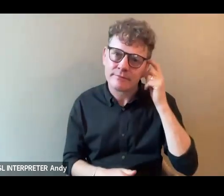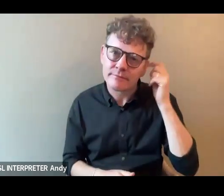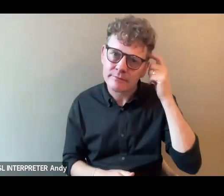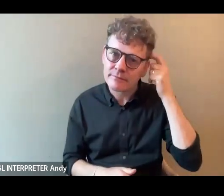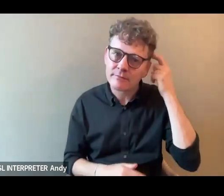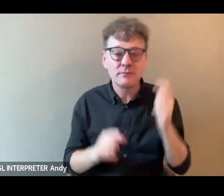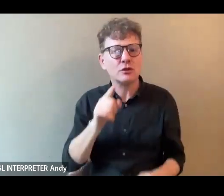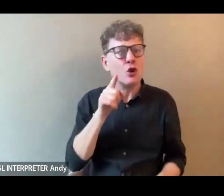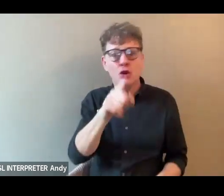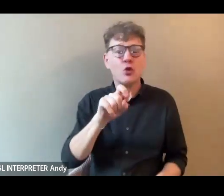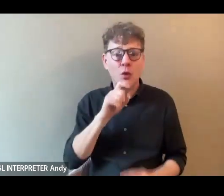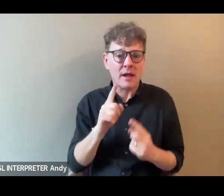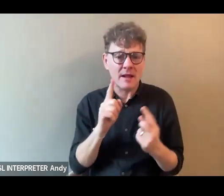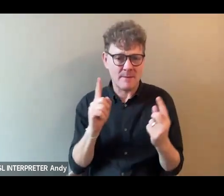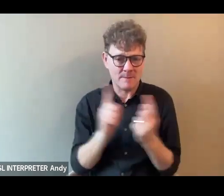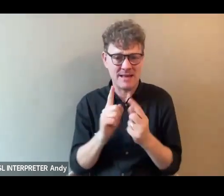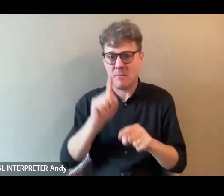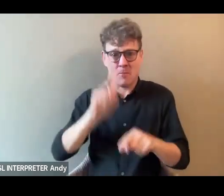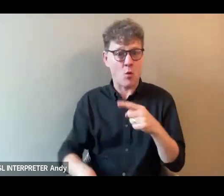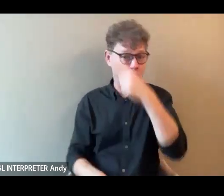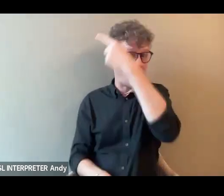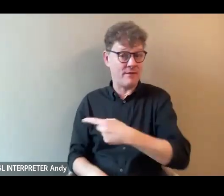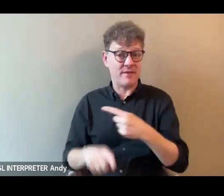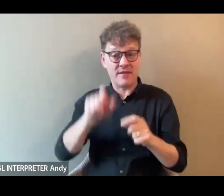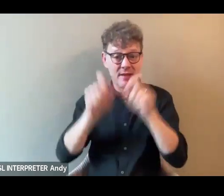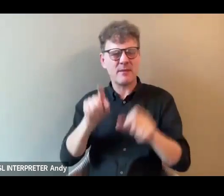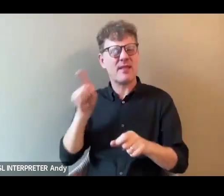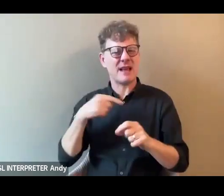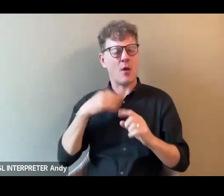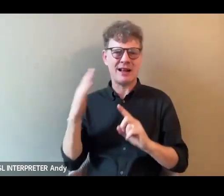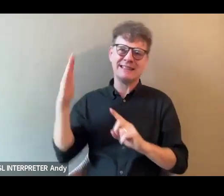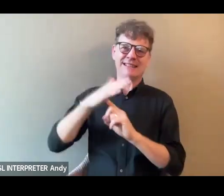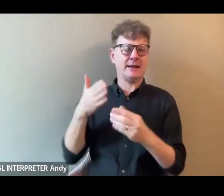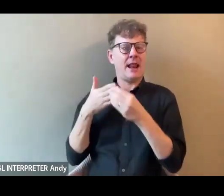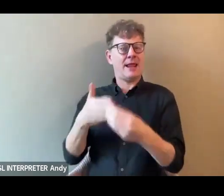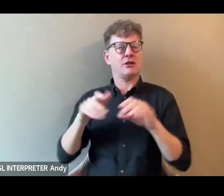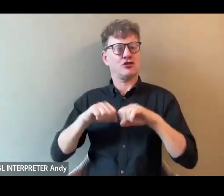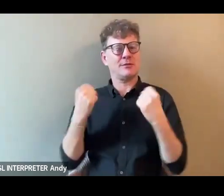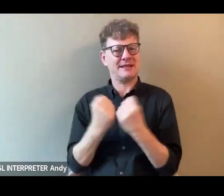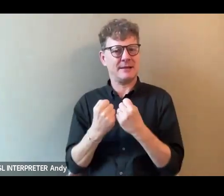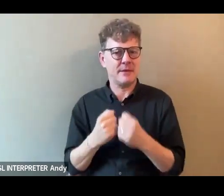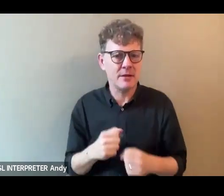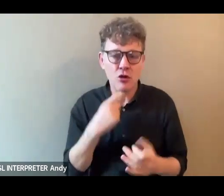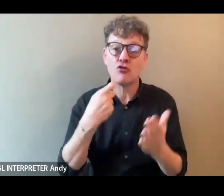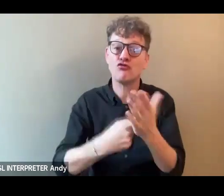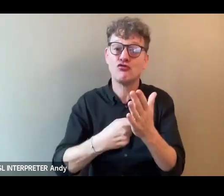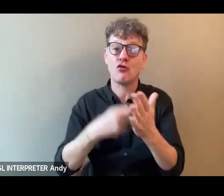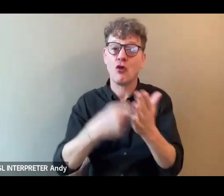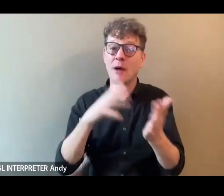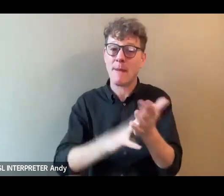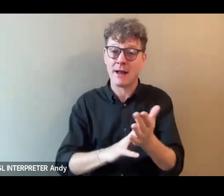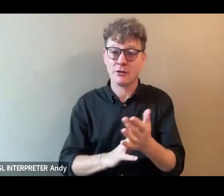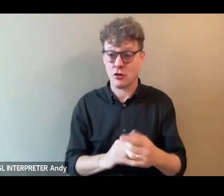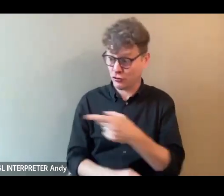So you will meet most of these people in one form or another today. This is the senior leadership team of EDICa. So we have Robert MacIntosh over